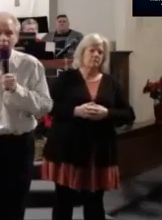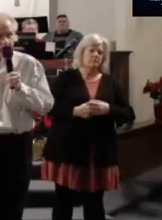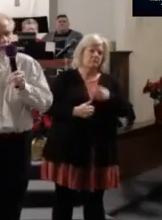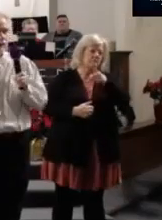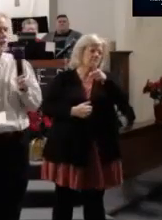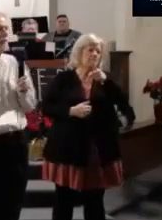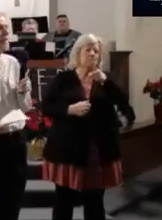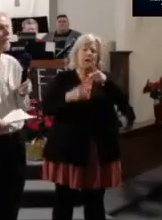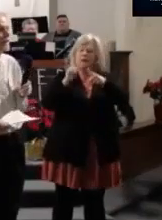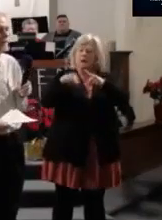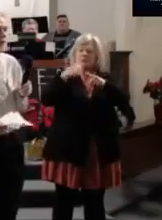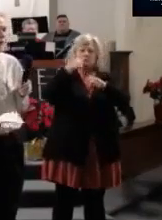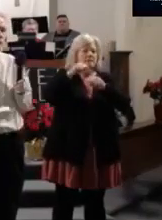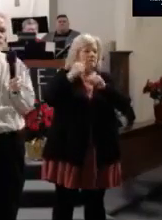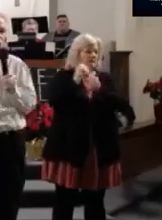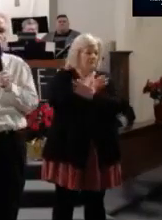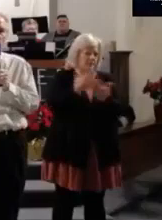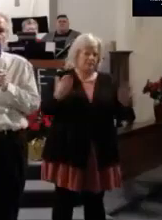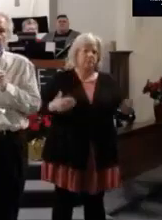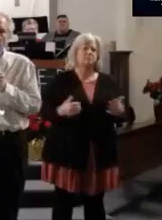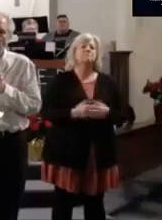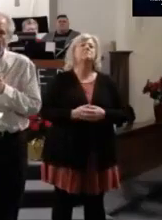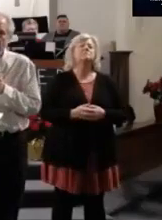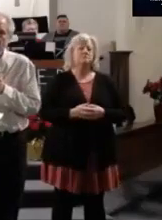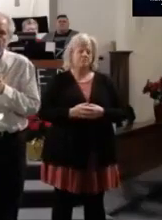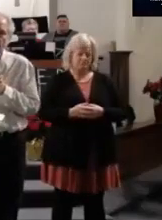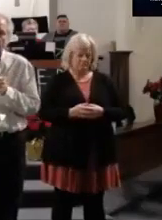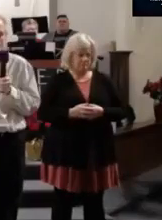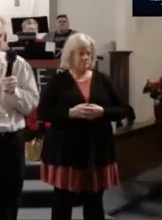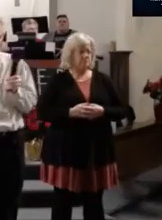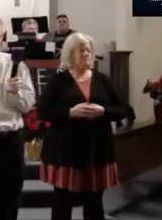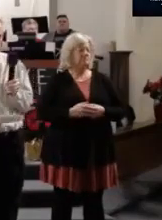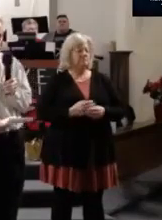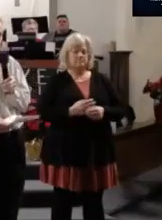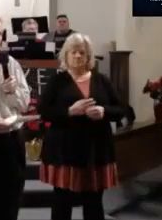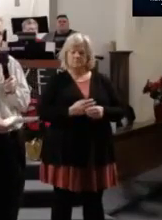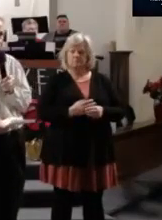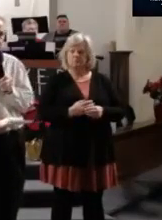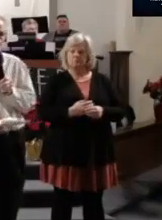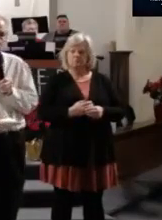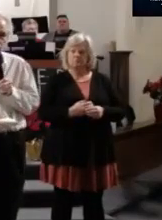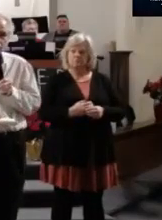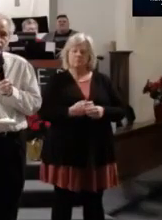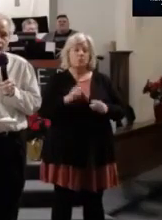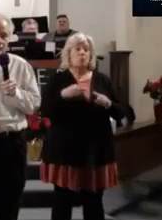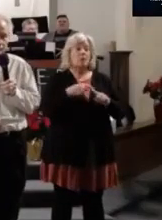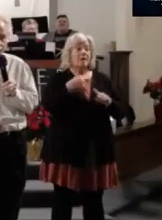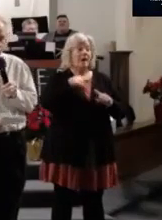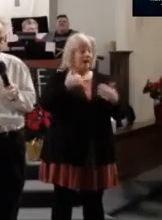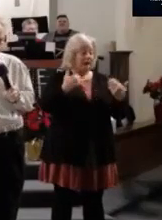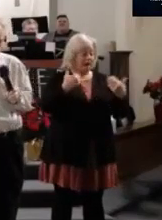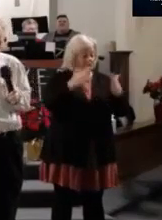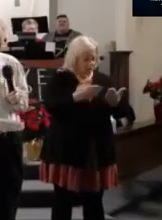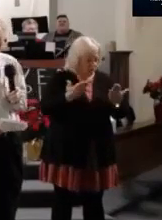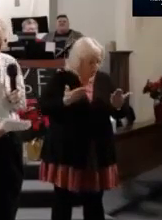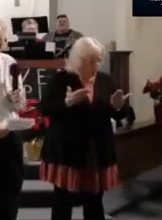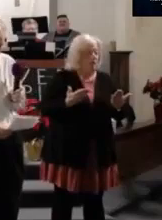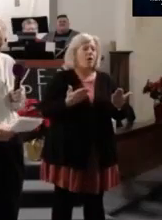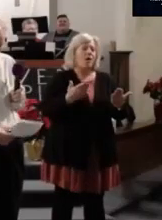Yeah, there you go. So go ahead and be proactive. I know when I get one, I'm blessed by it, and I appreciate it.